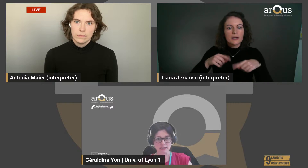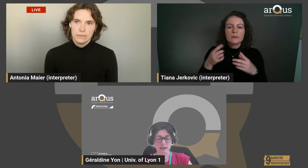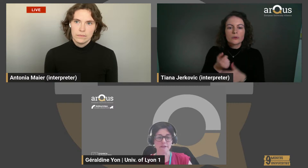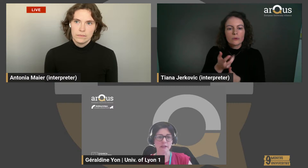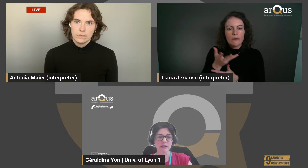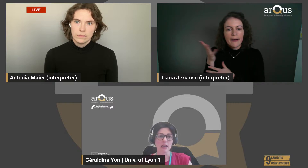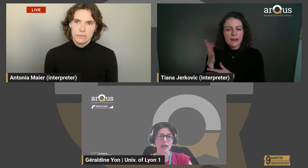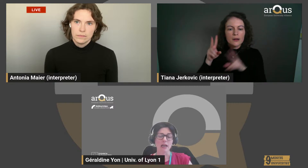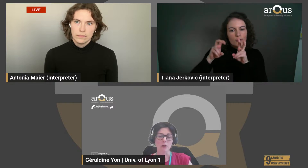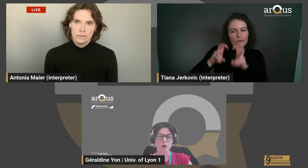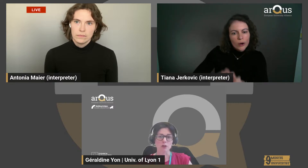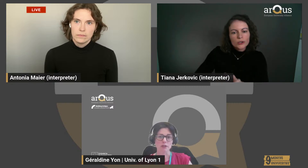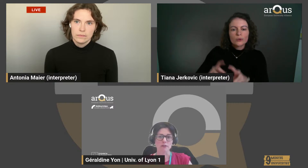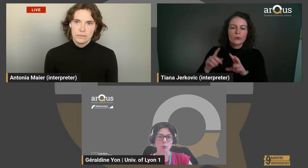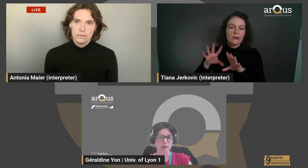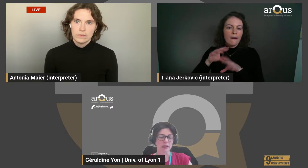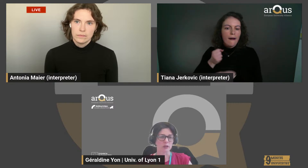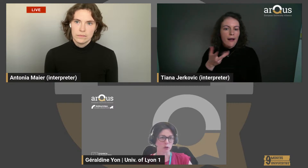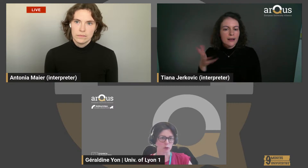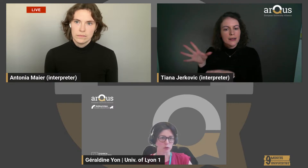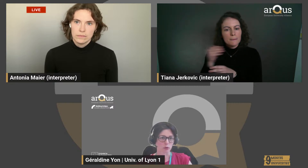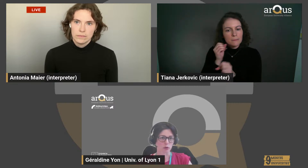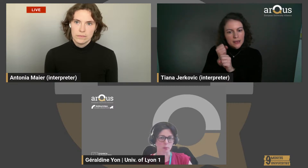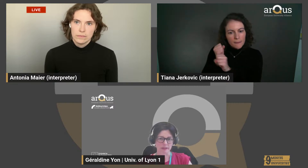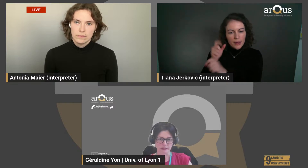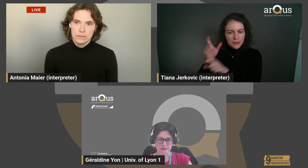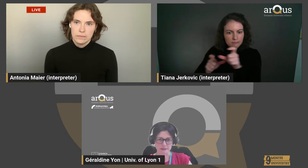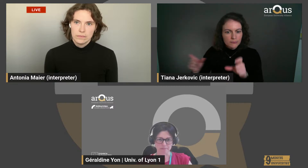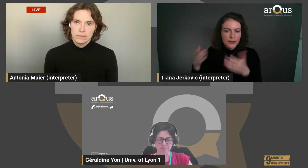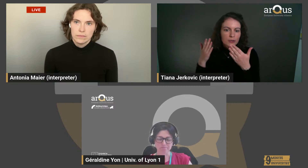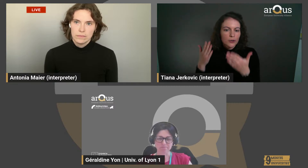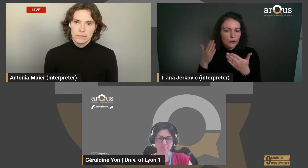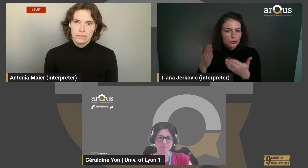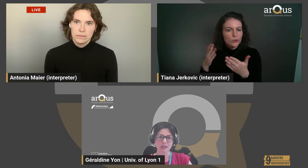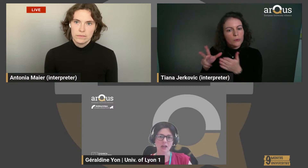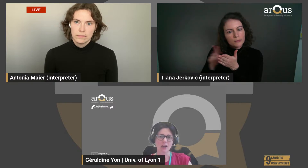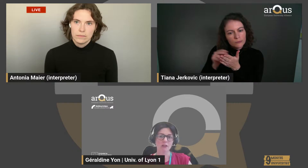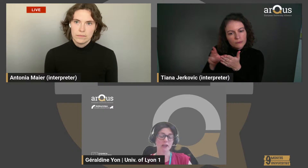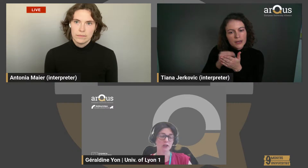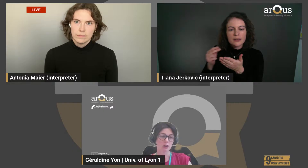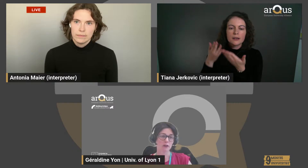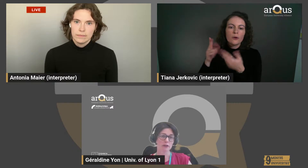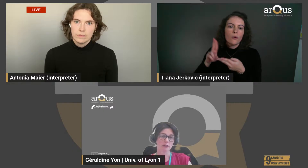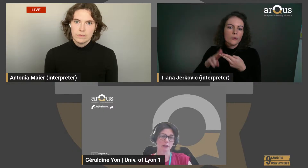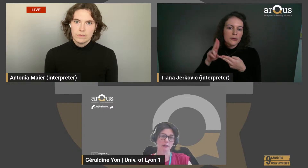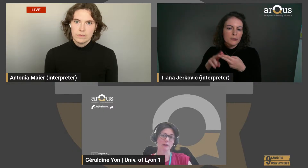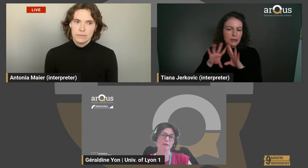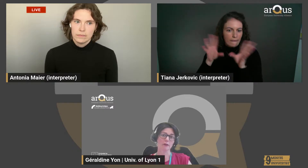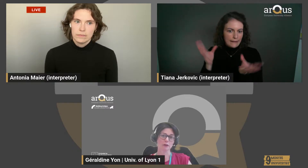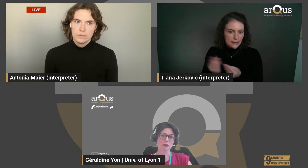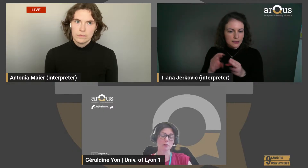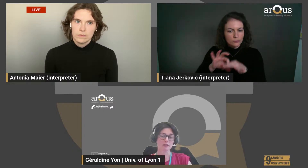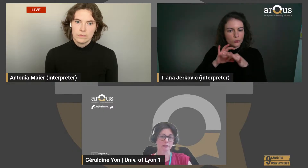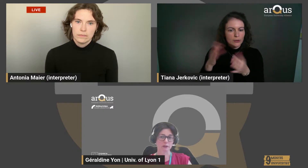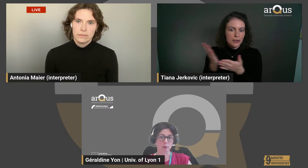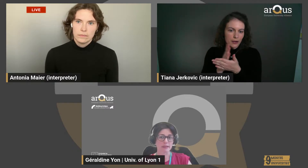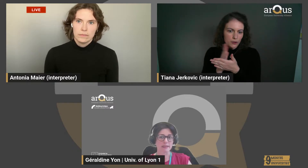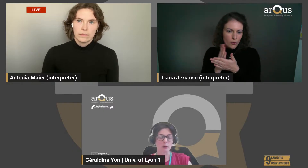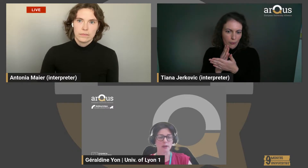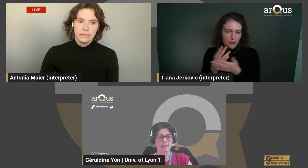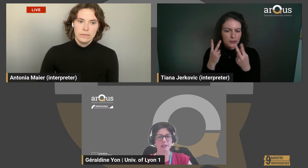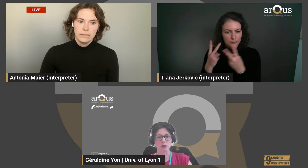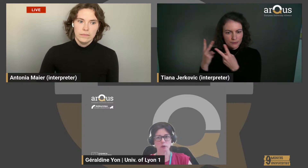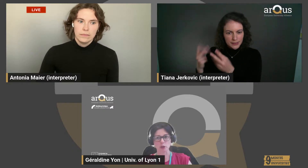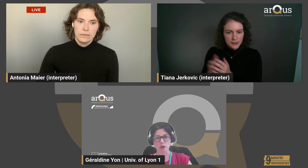and staff, and also developing intercultural competence. The lecture focus on specific